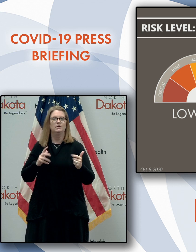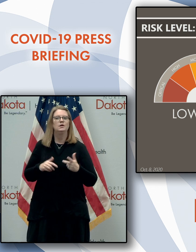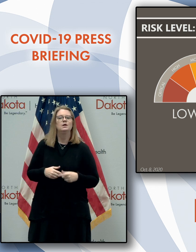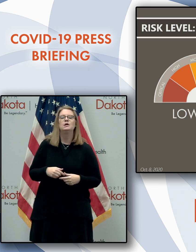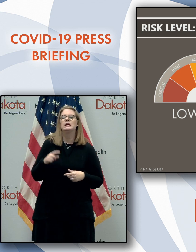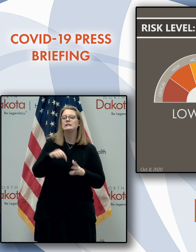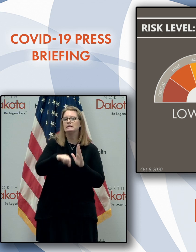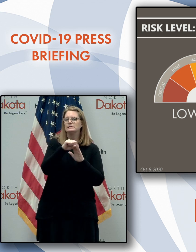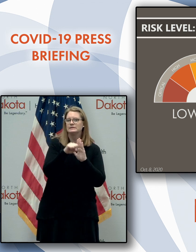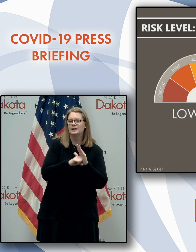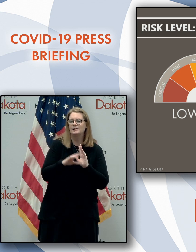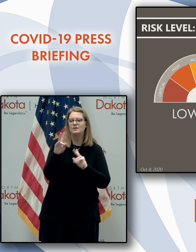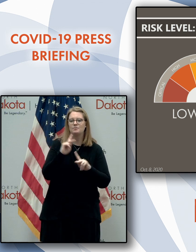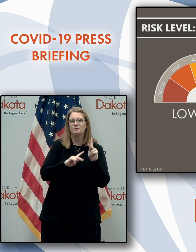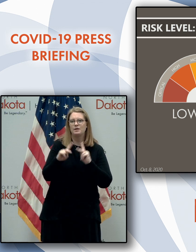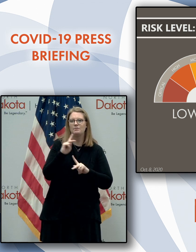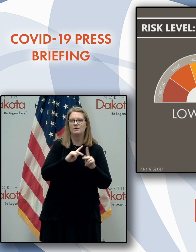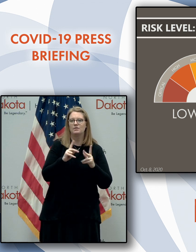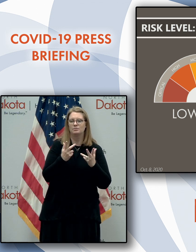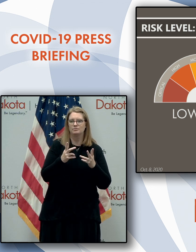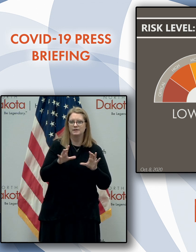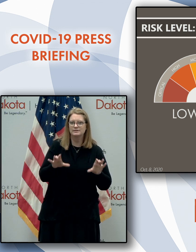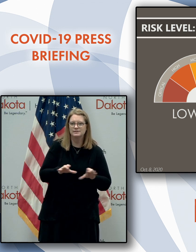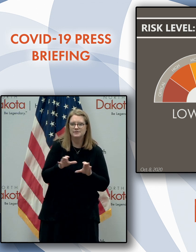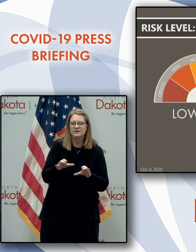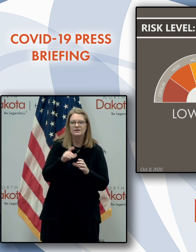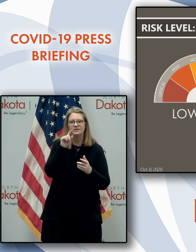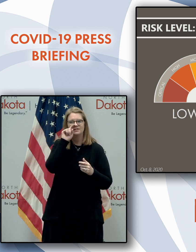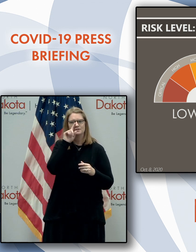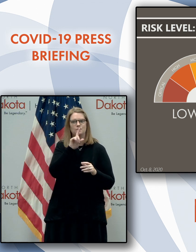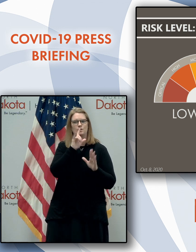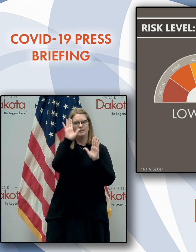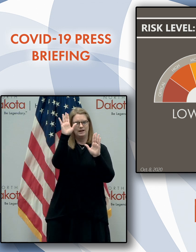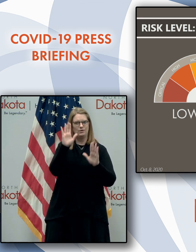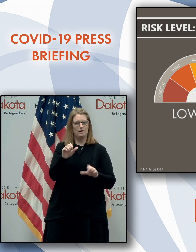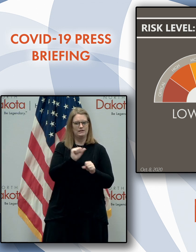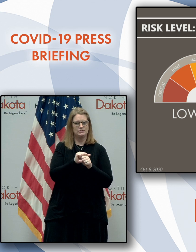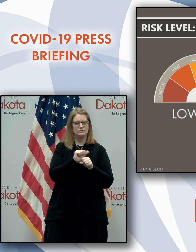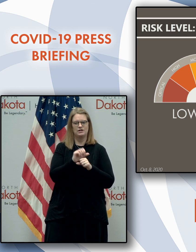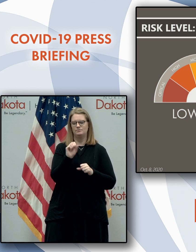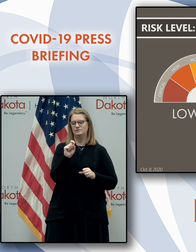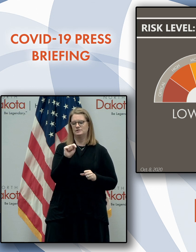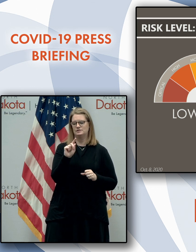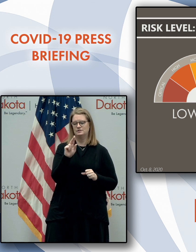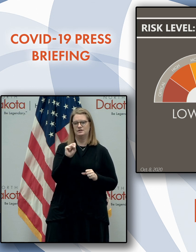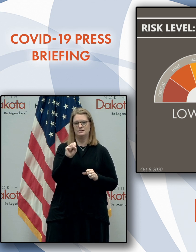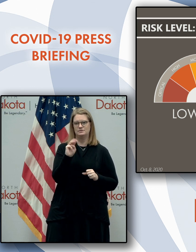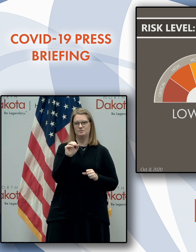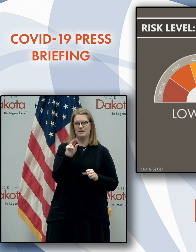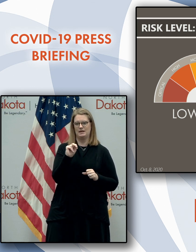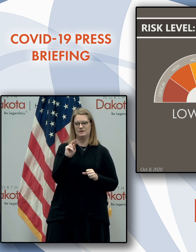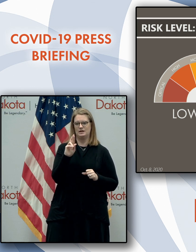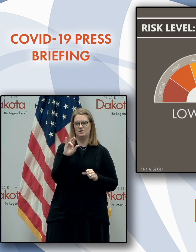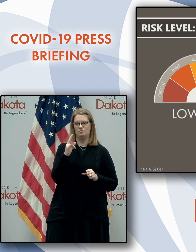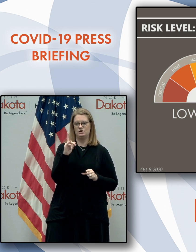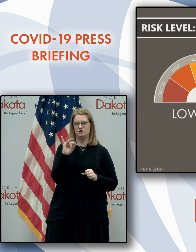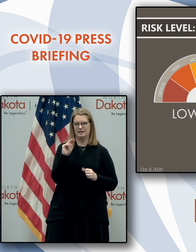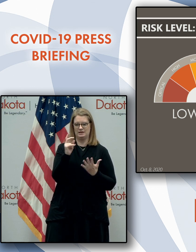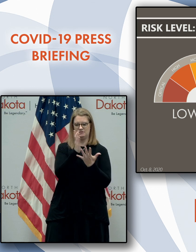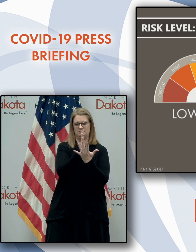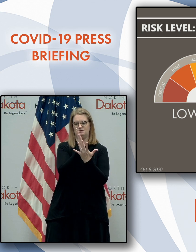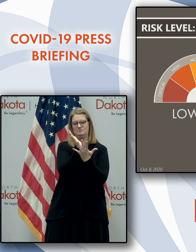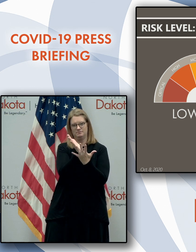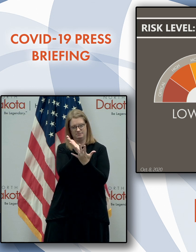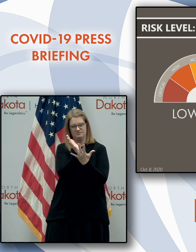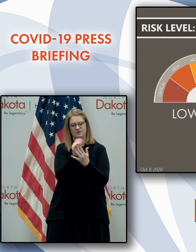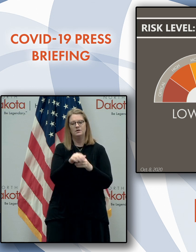our state, people doing what it takes to move in the right direction. So great job, Stutzman and Richland, keep it up. Then we've